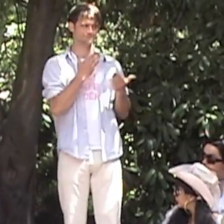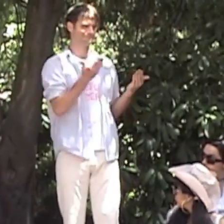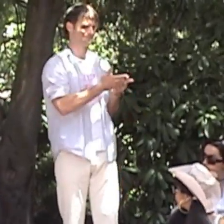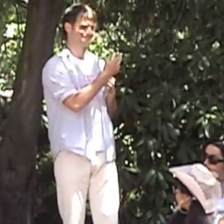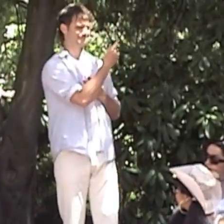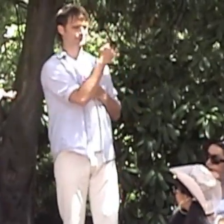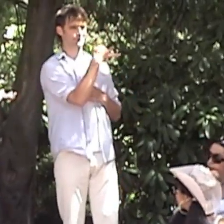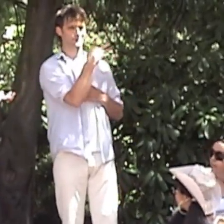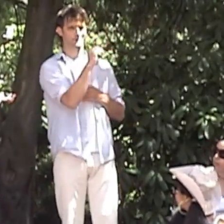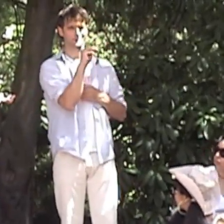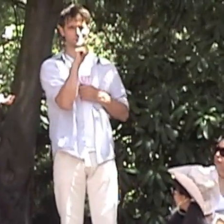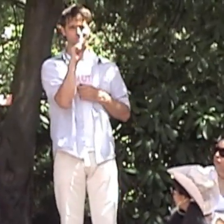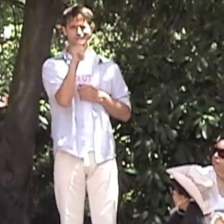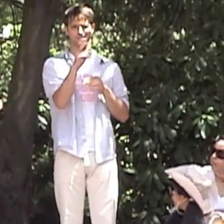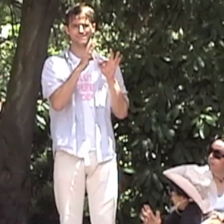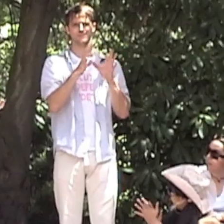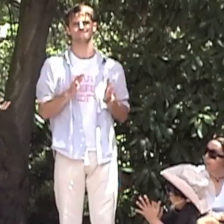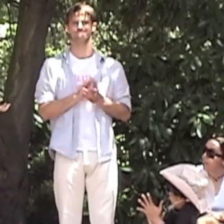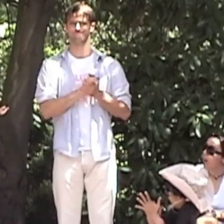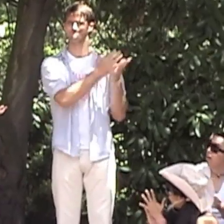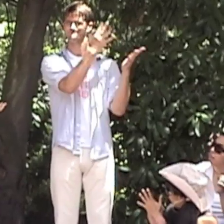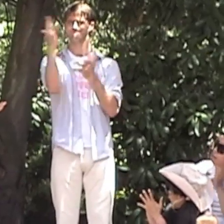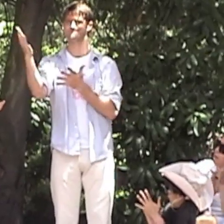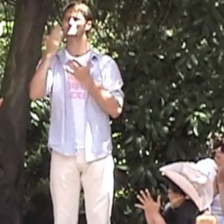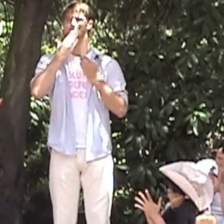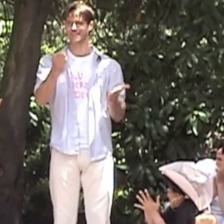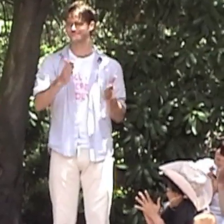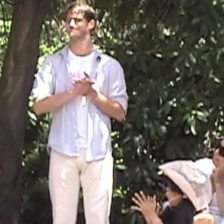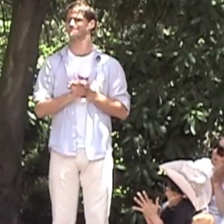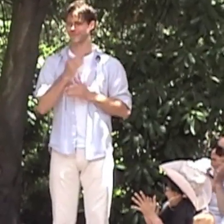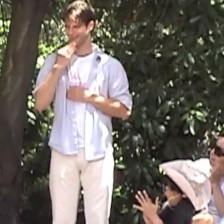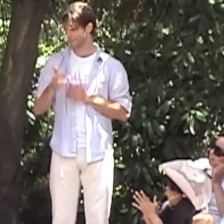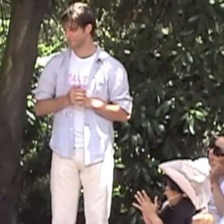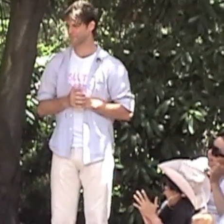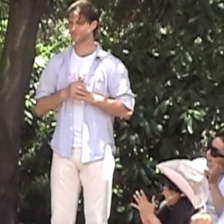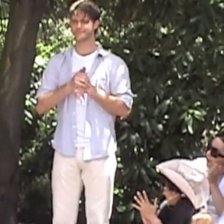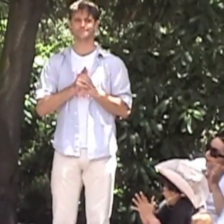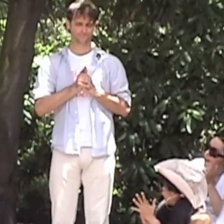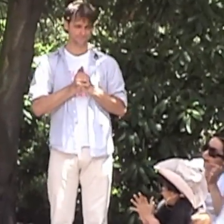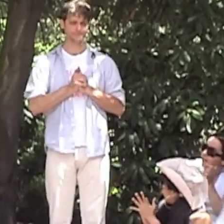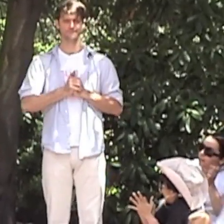introduce Graham, our ASL interpreter. Thank you for coming here today, Graham.